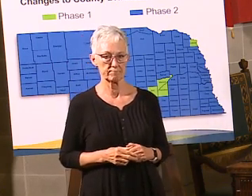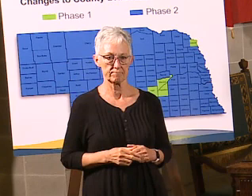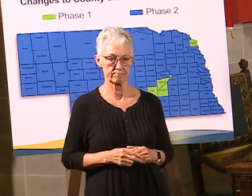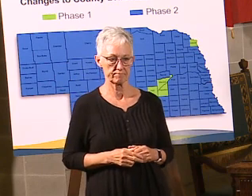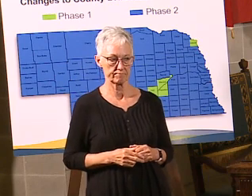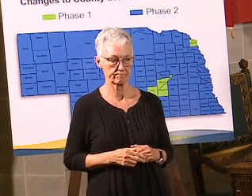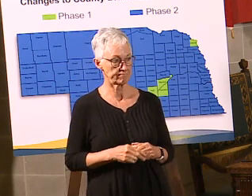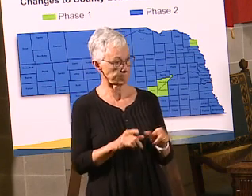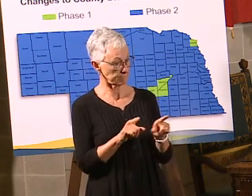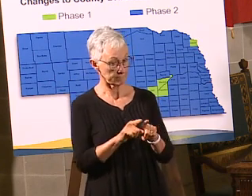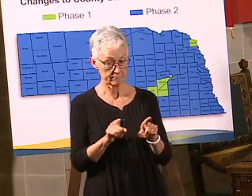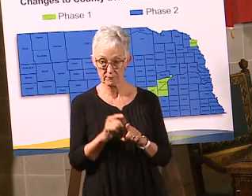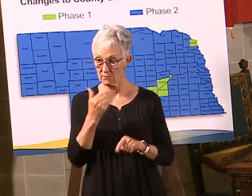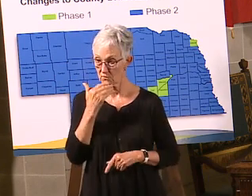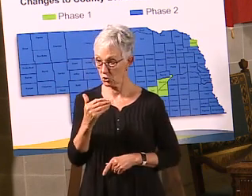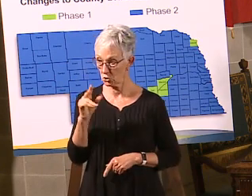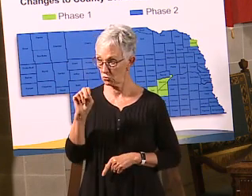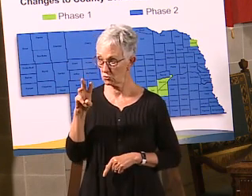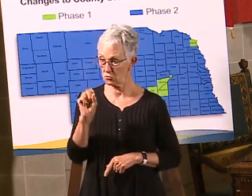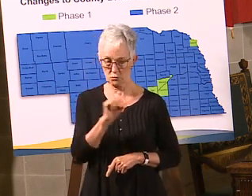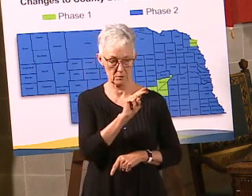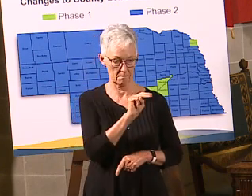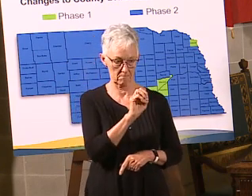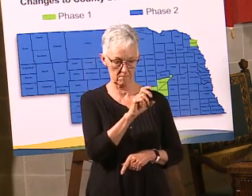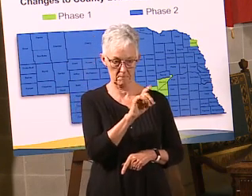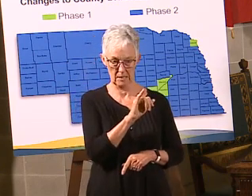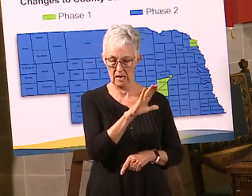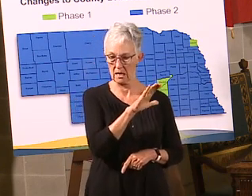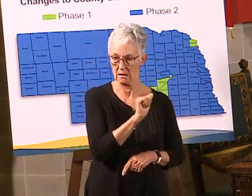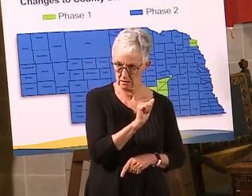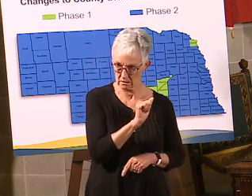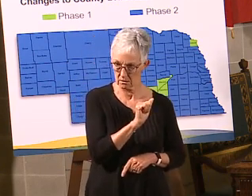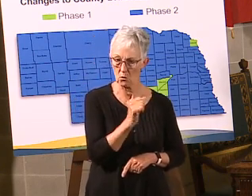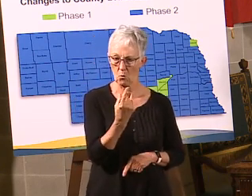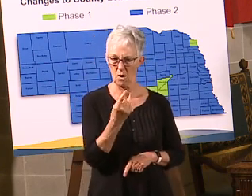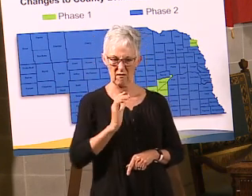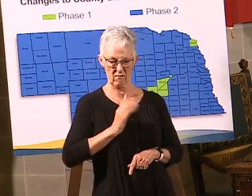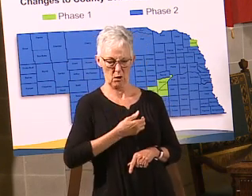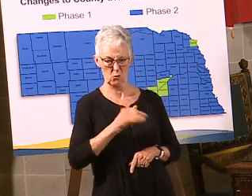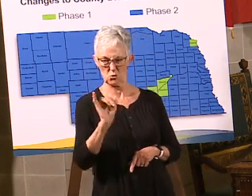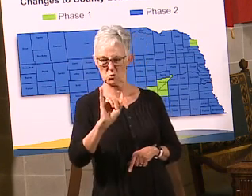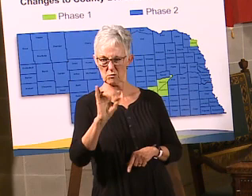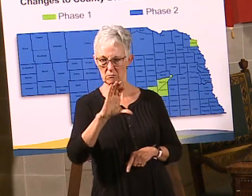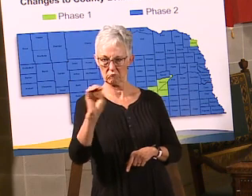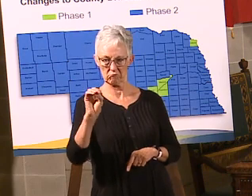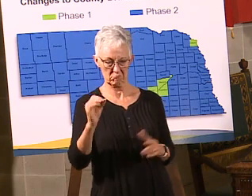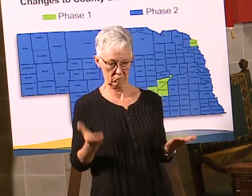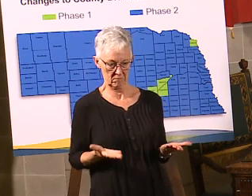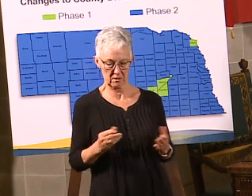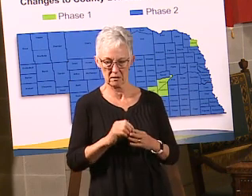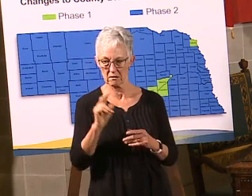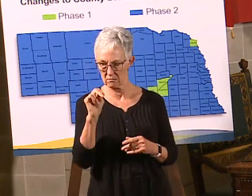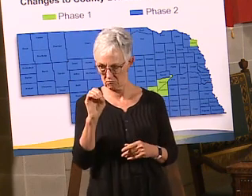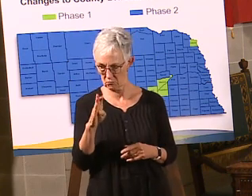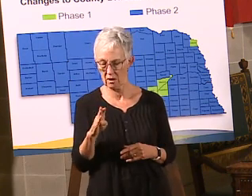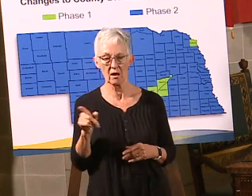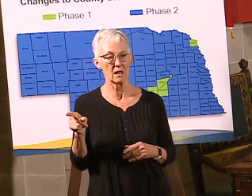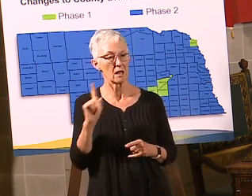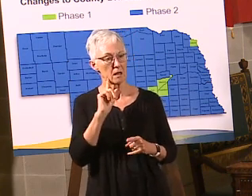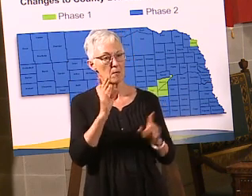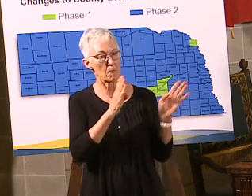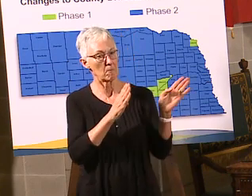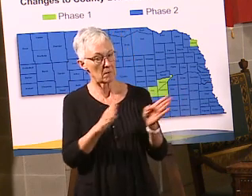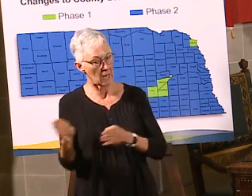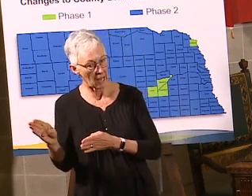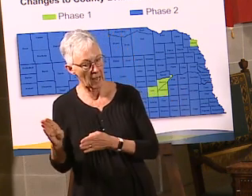Also in that good news category, Medica, who is one of our insurance providers here in the state of Nebraska, is going to be putting about